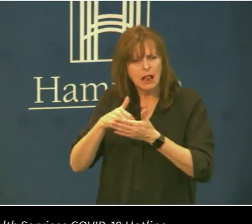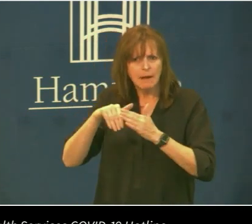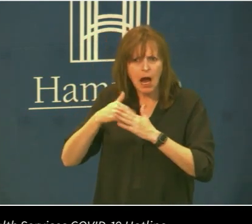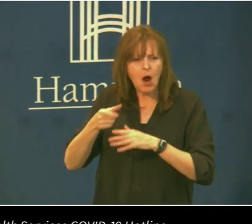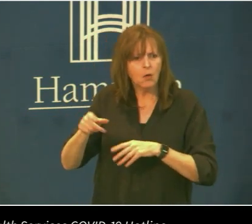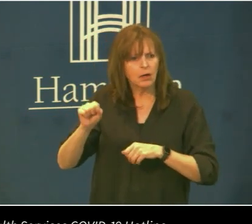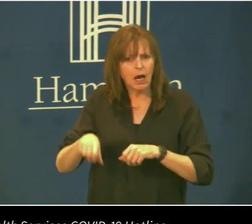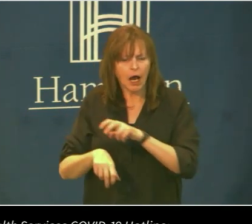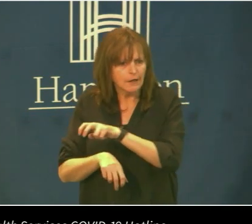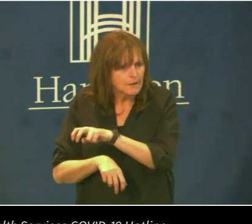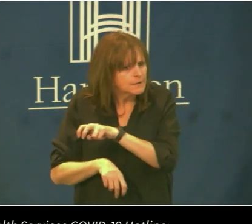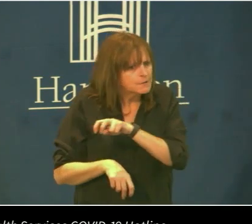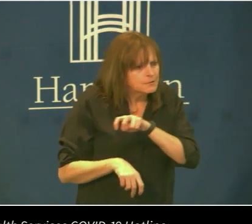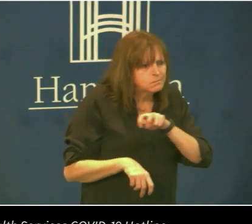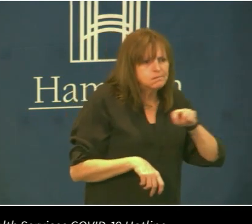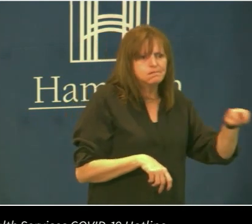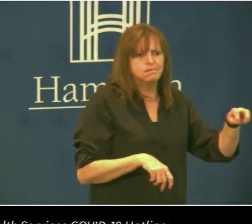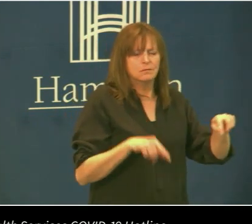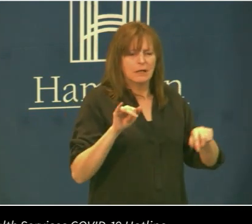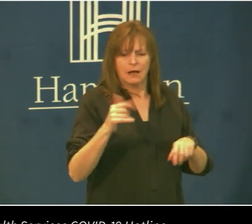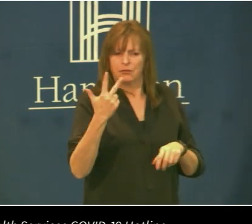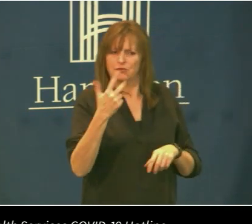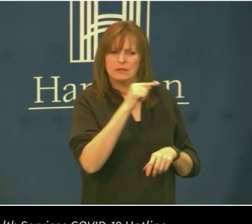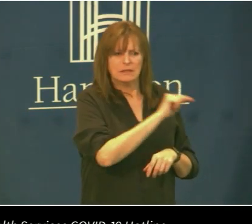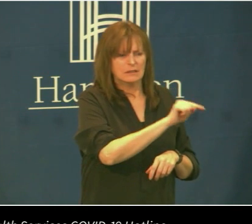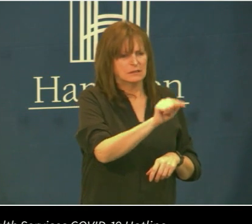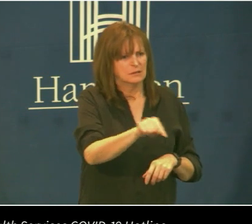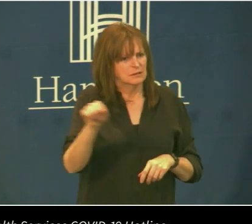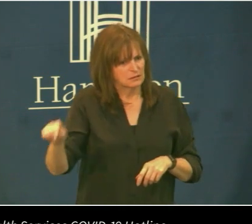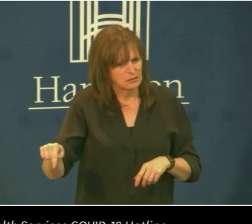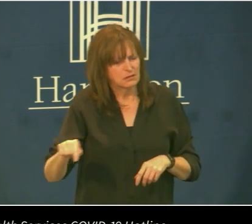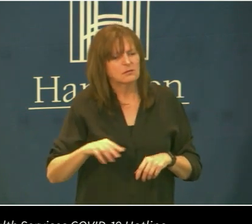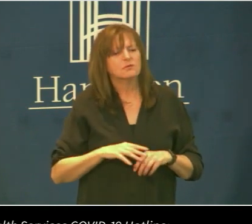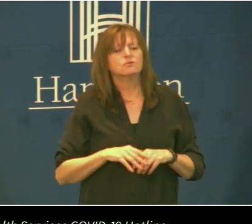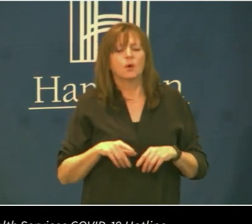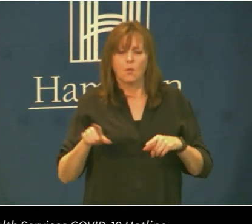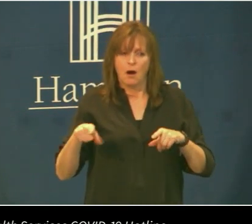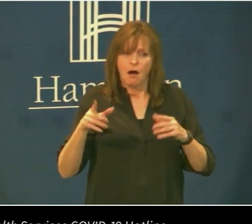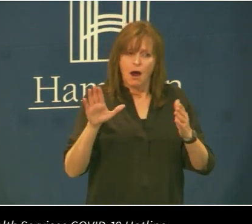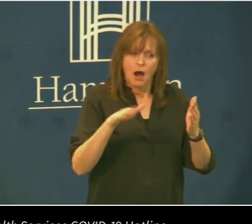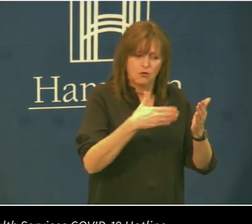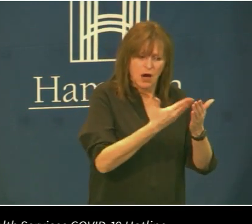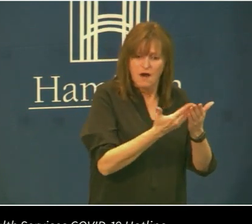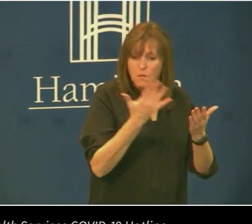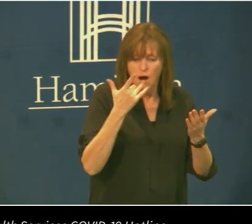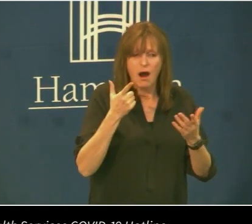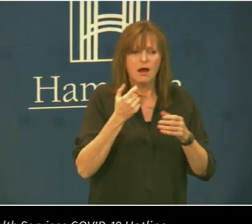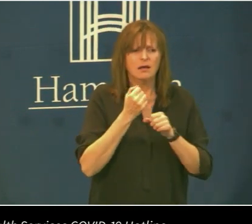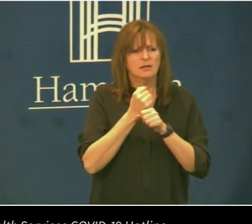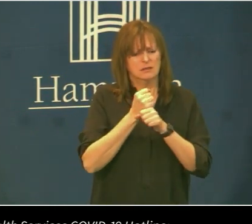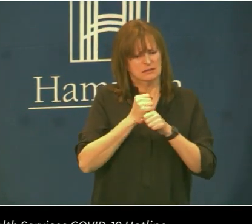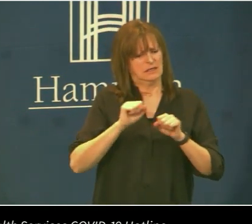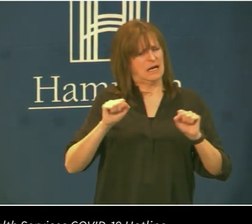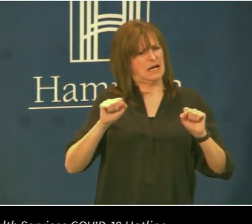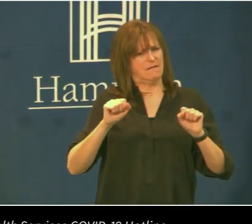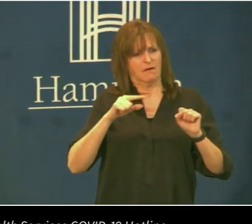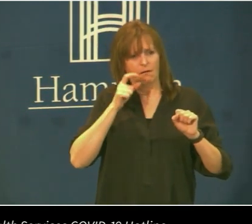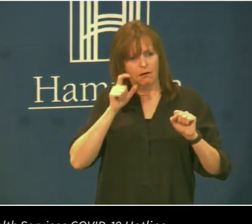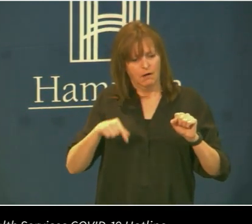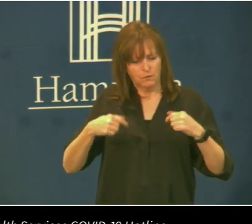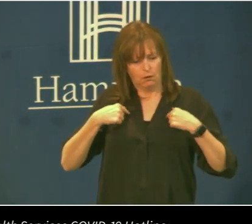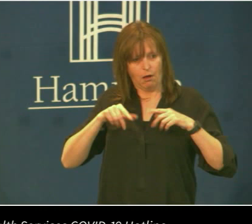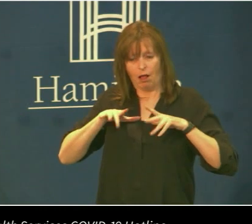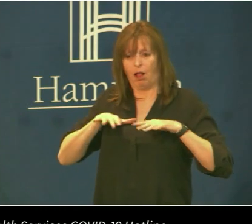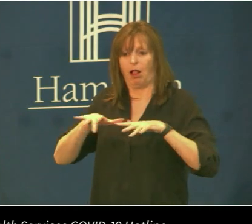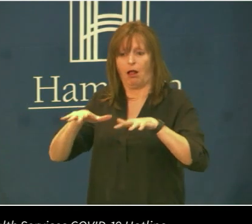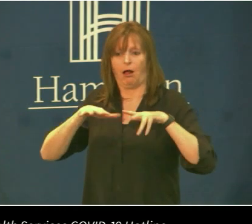think I'll stop there so that we can open it up. Thank you, and just to cover off that, you know, we still need you